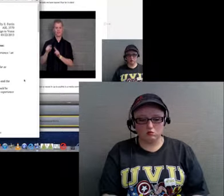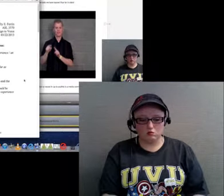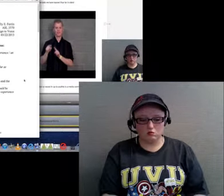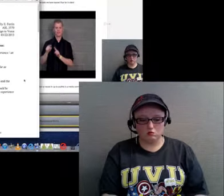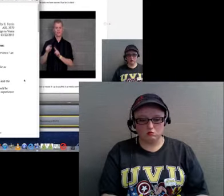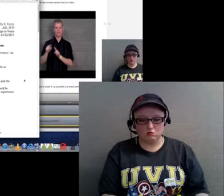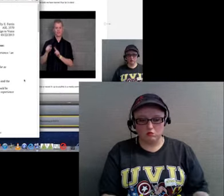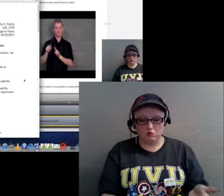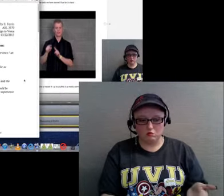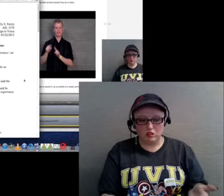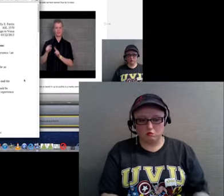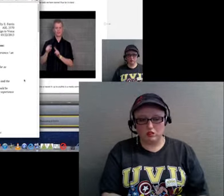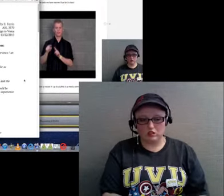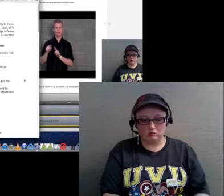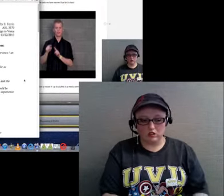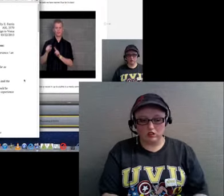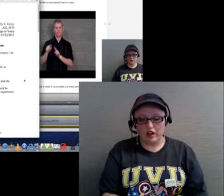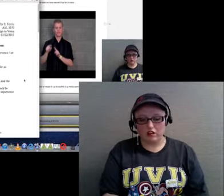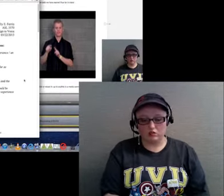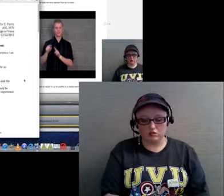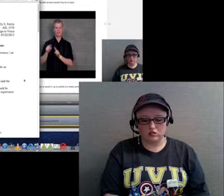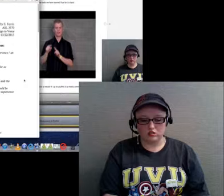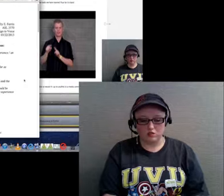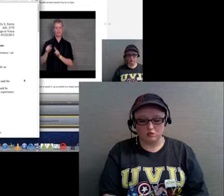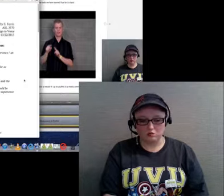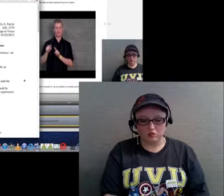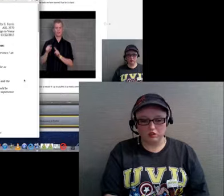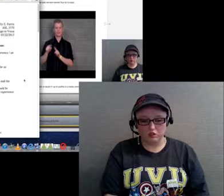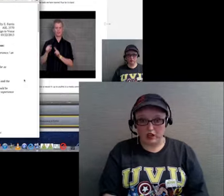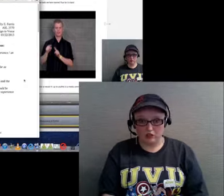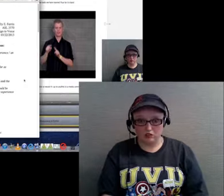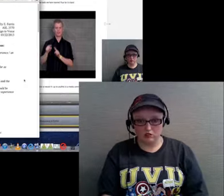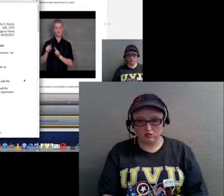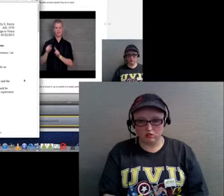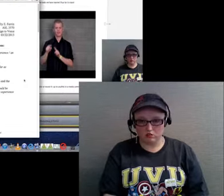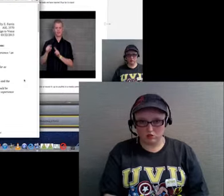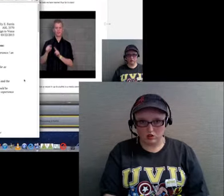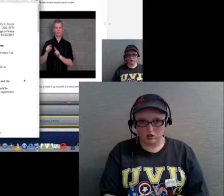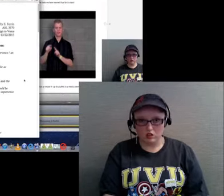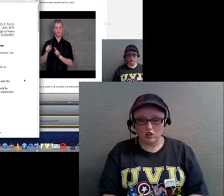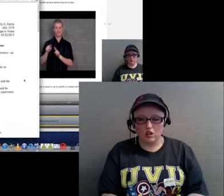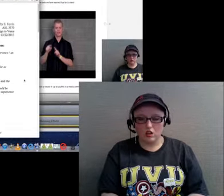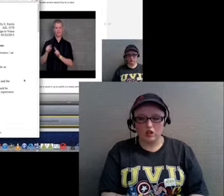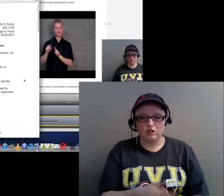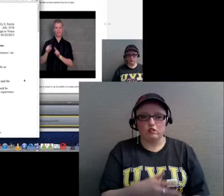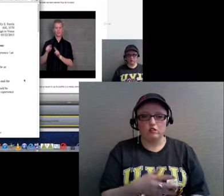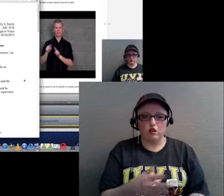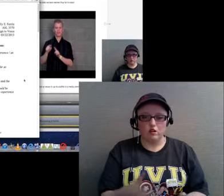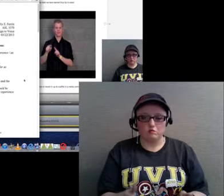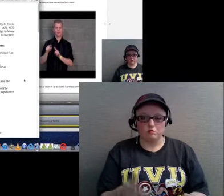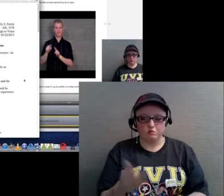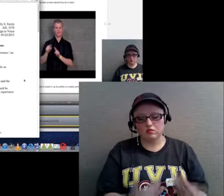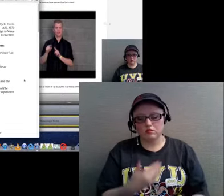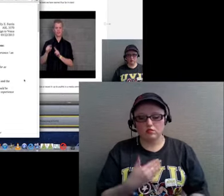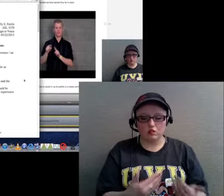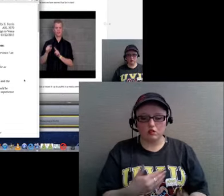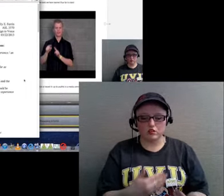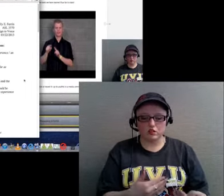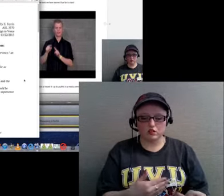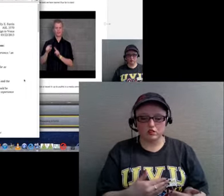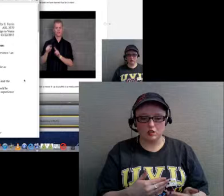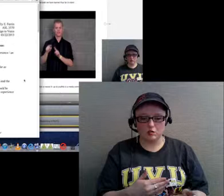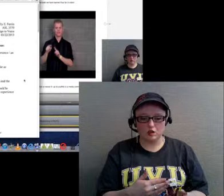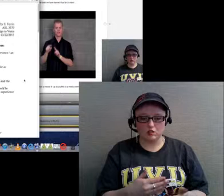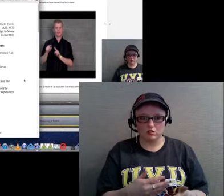it, with the title, it was good luck, bad luck stories, and